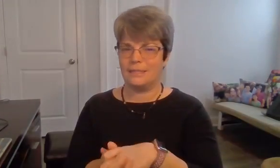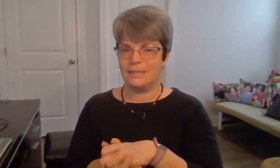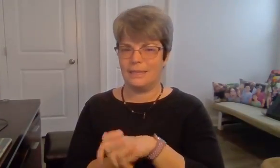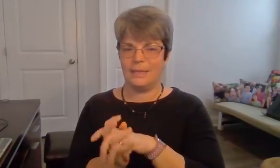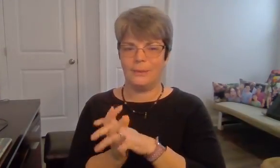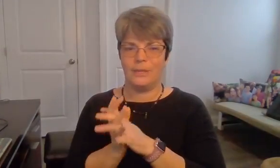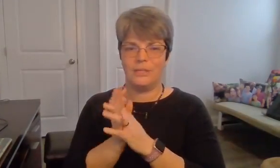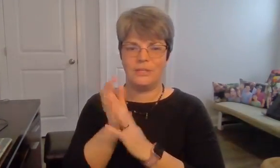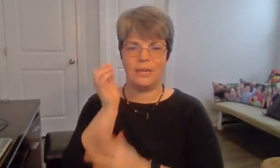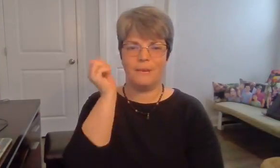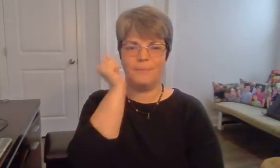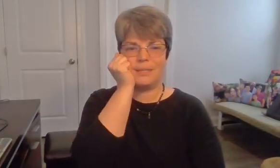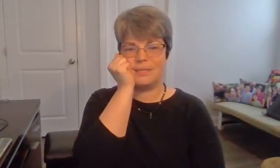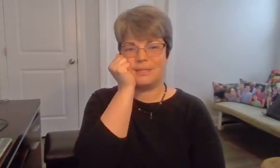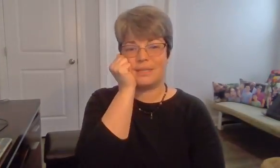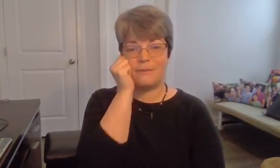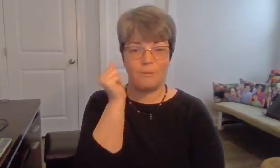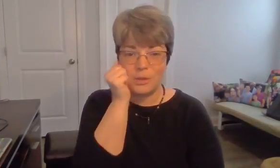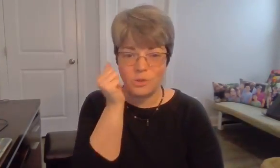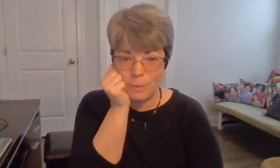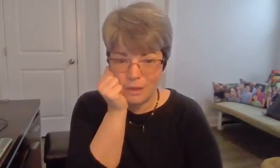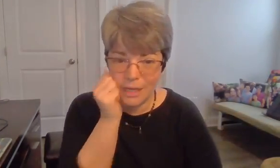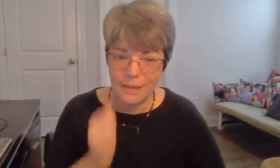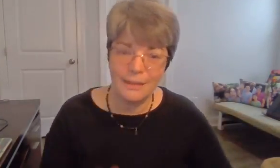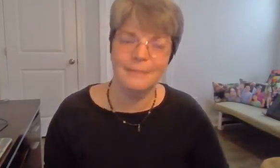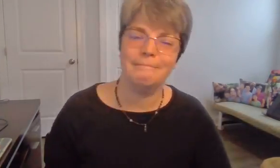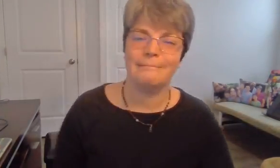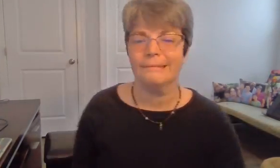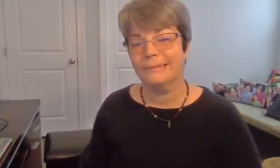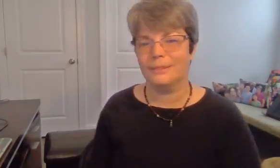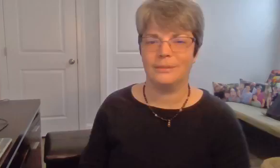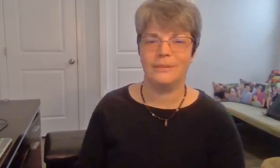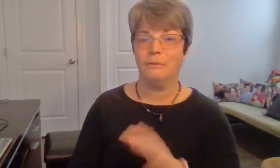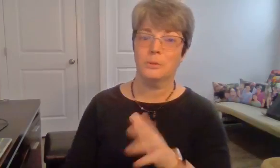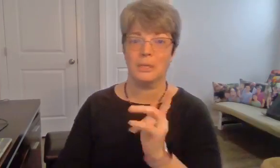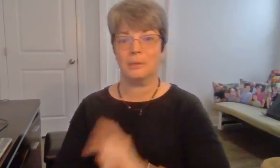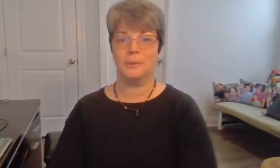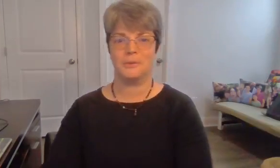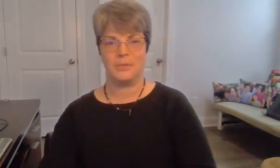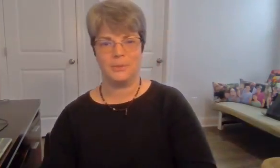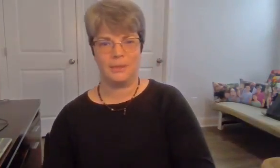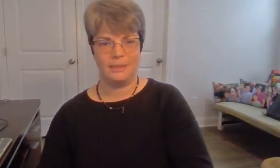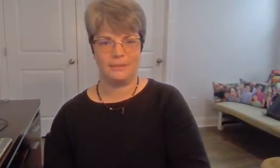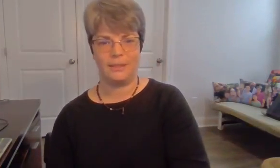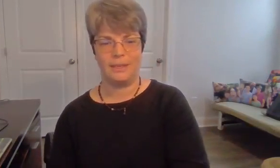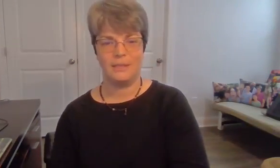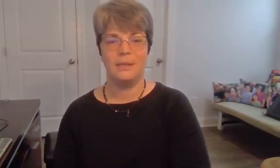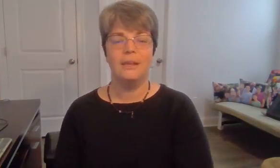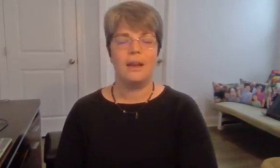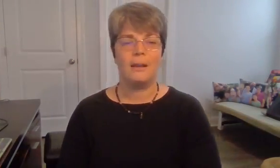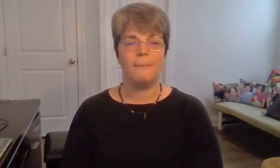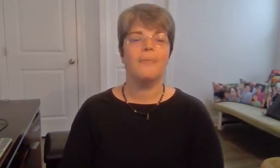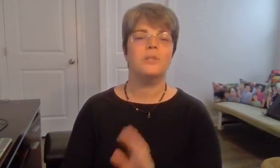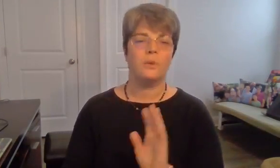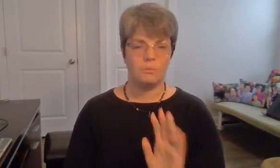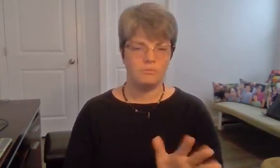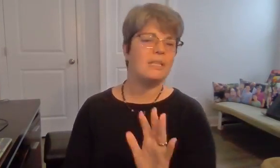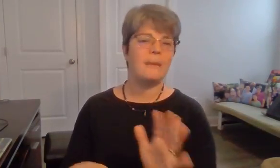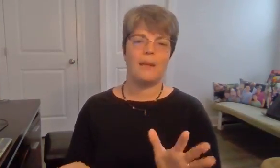Sign Language, this is the sign for menstrual period. So confusing at the grocery store, if nothing else. So just keep that in